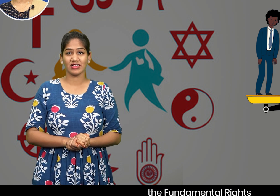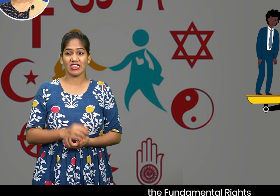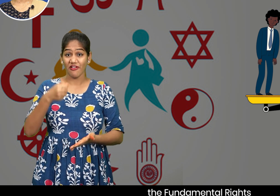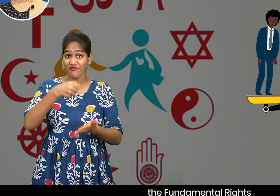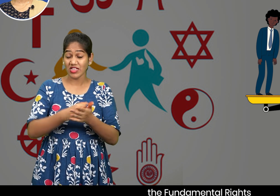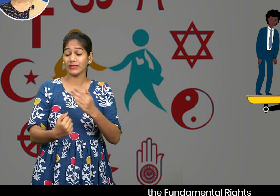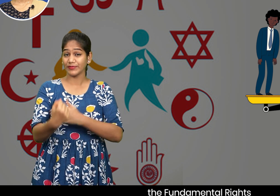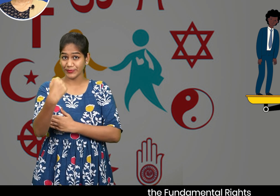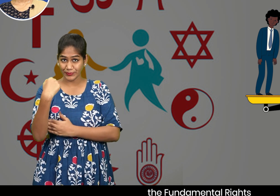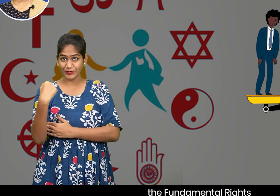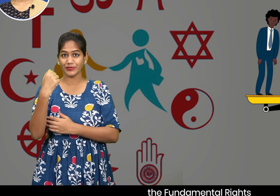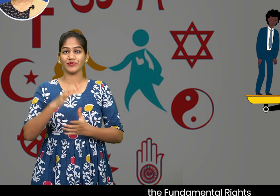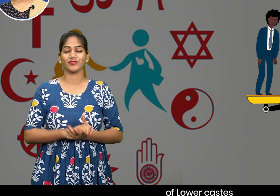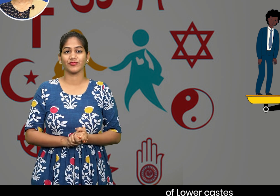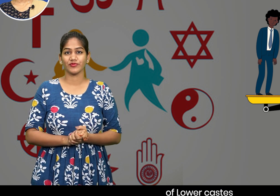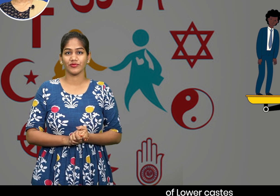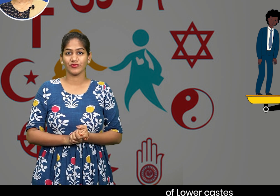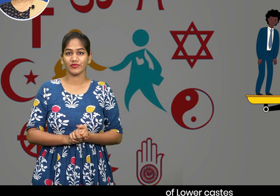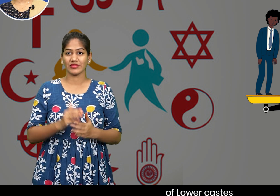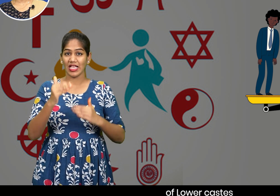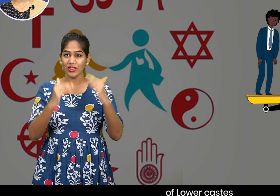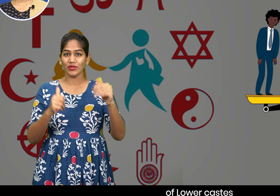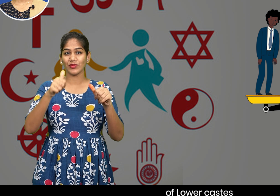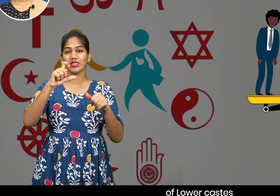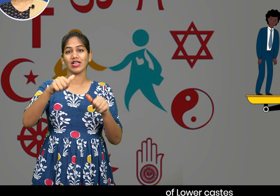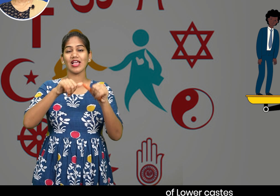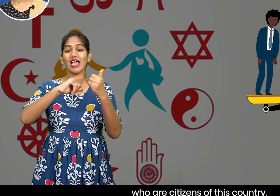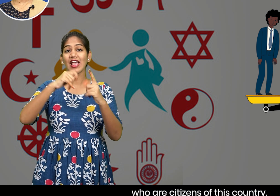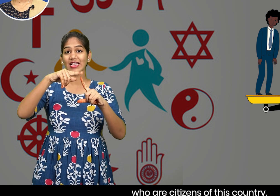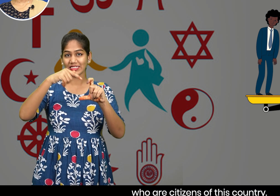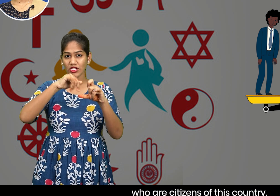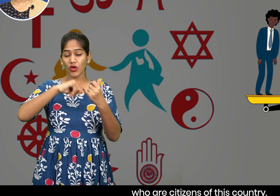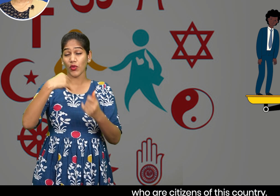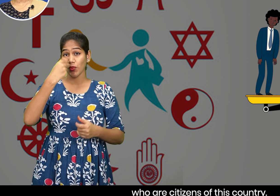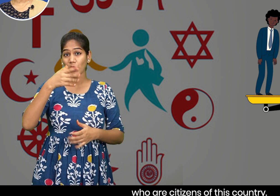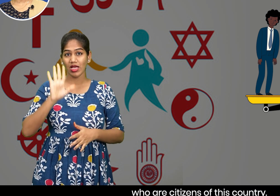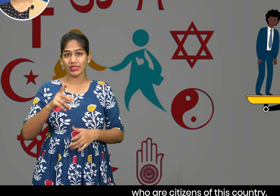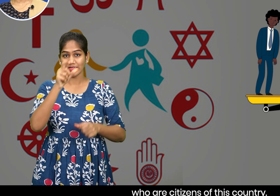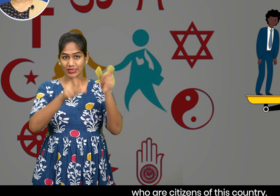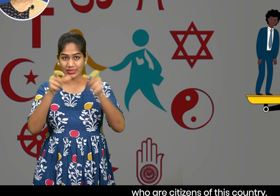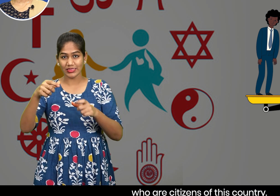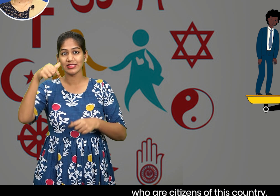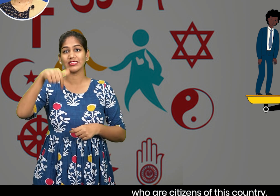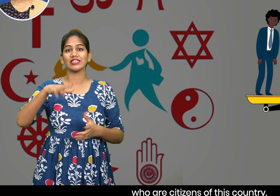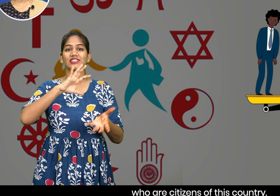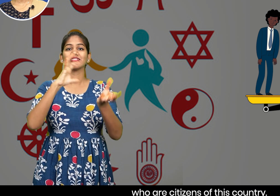the fundamental rights of lower castes who are citizens of this